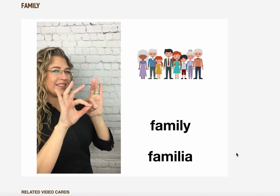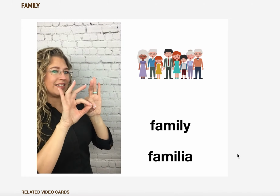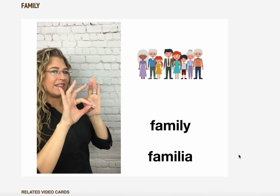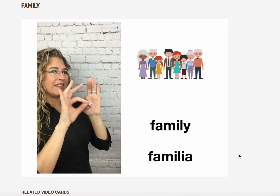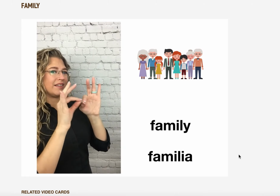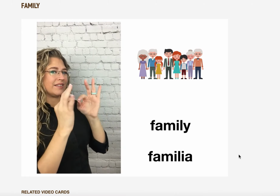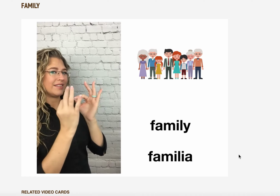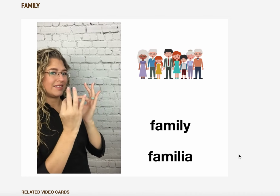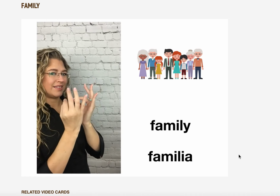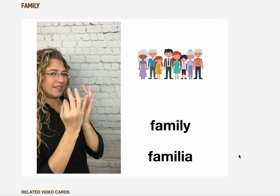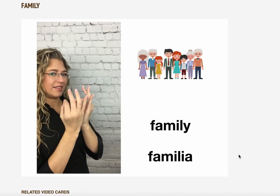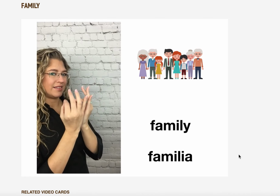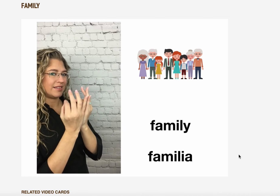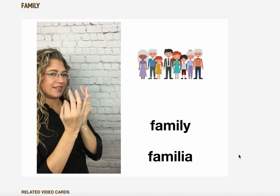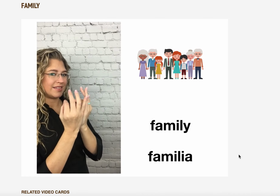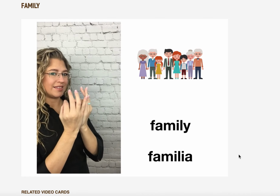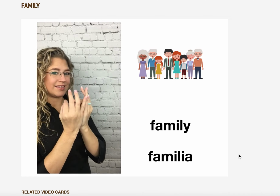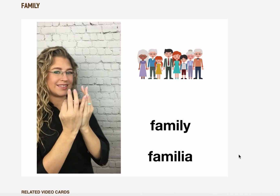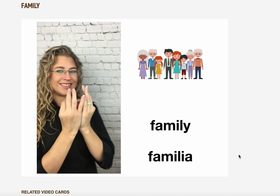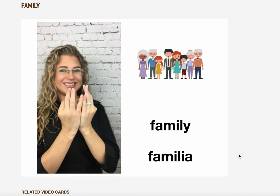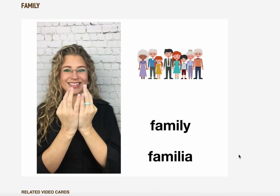I show at different angles.